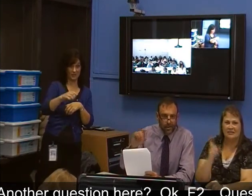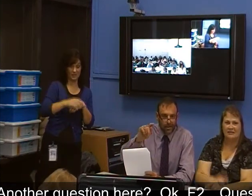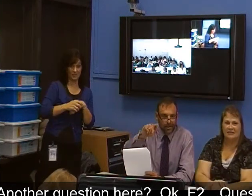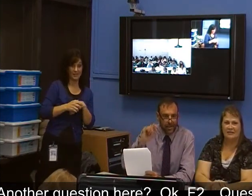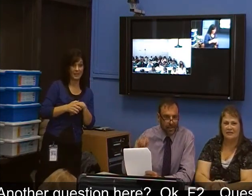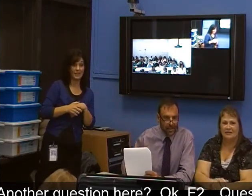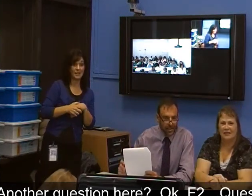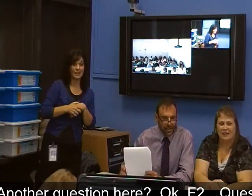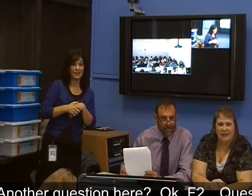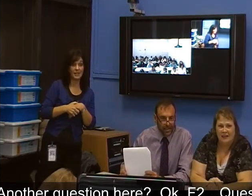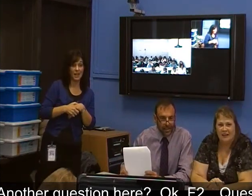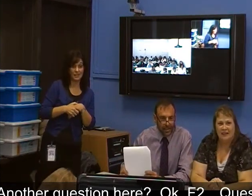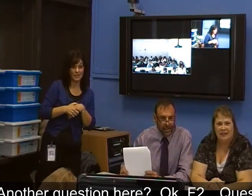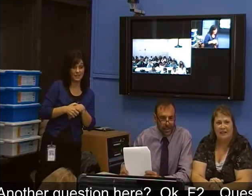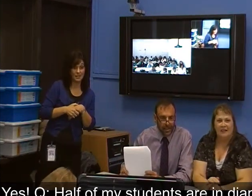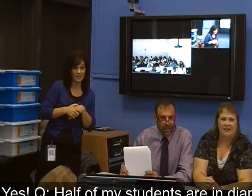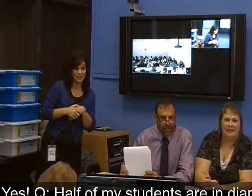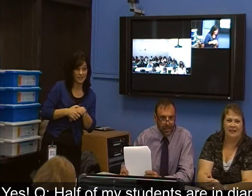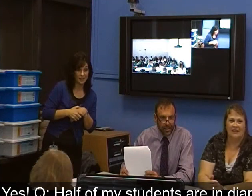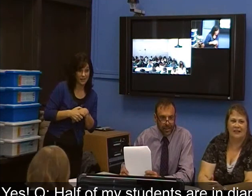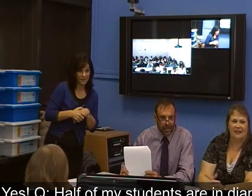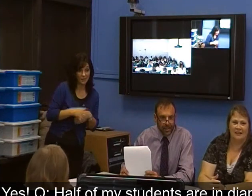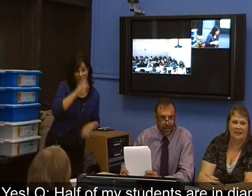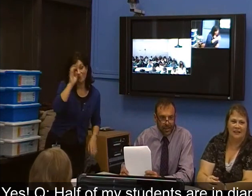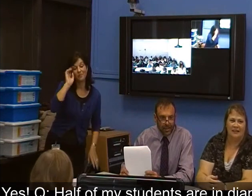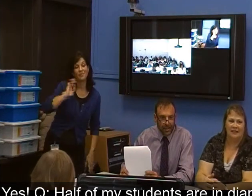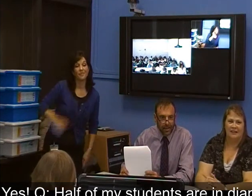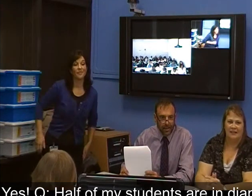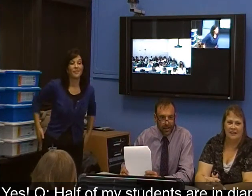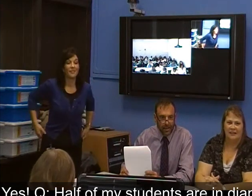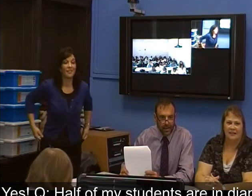Question? Yes.